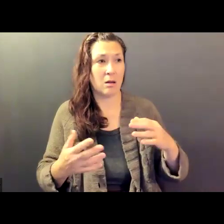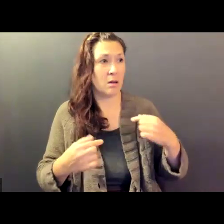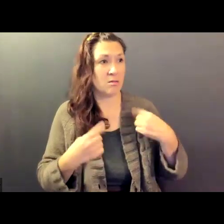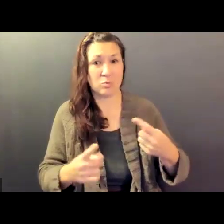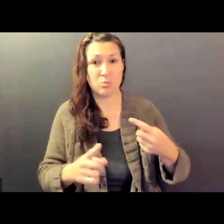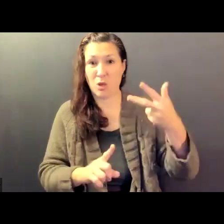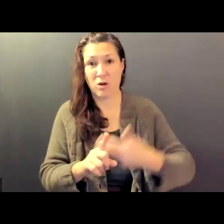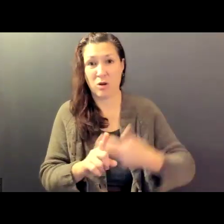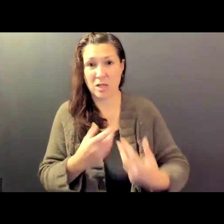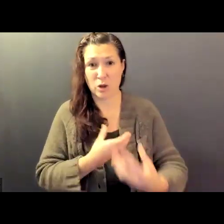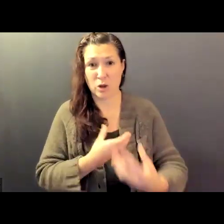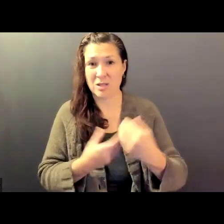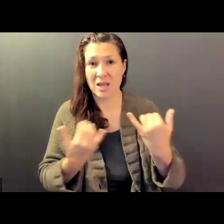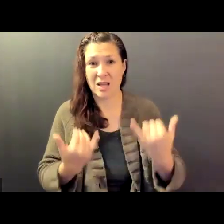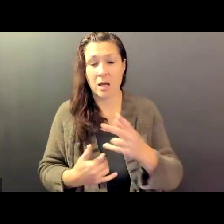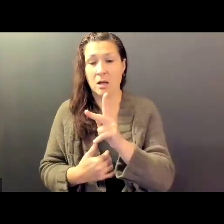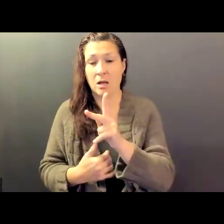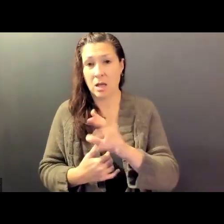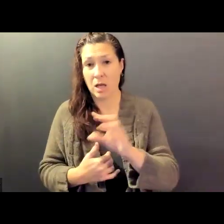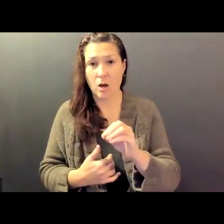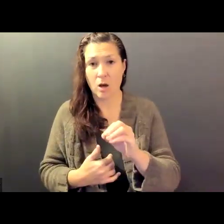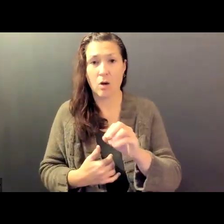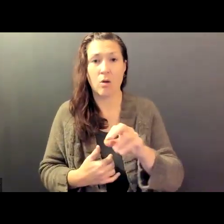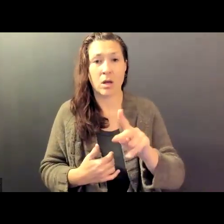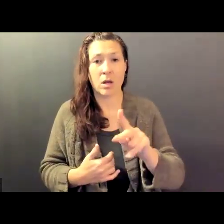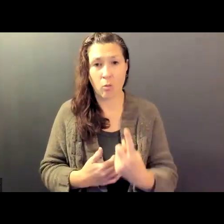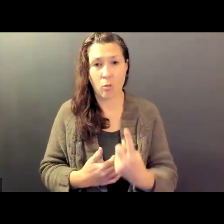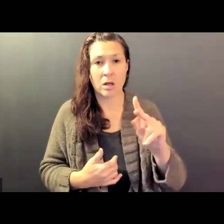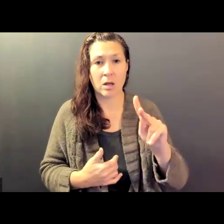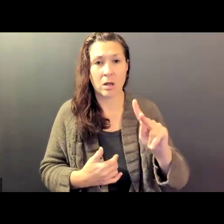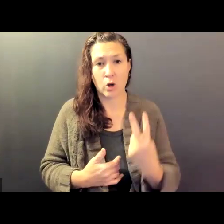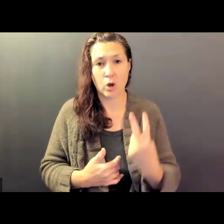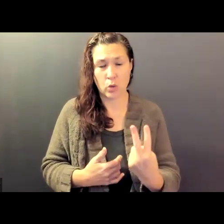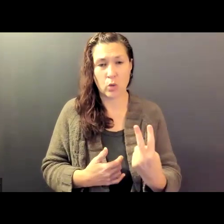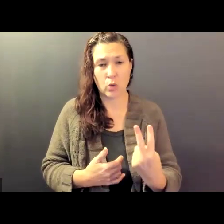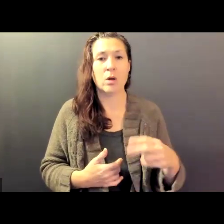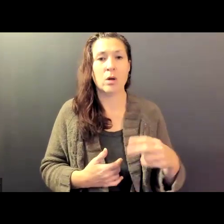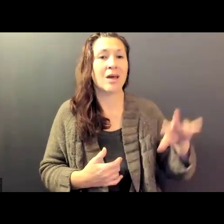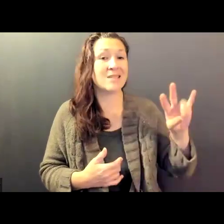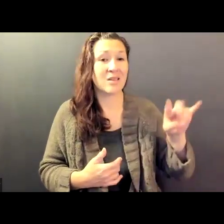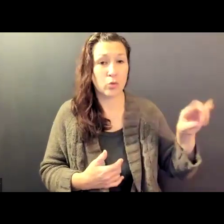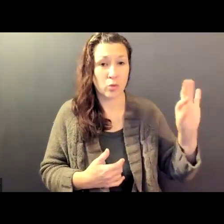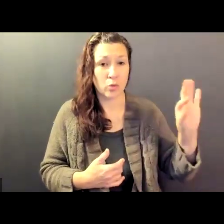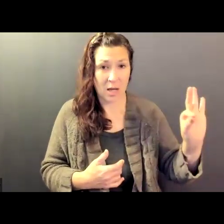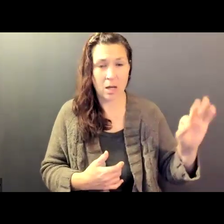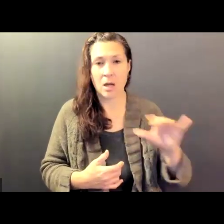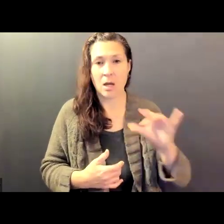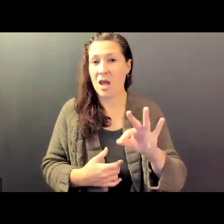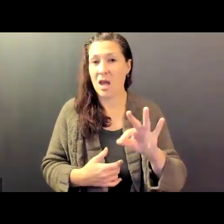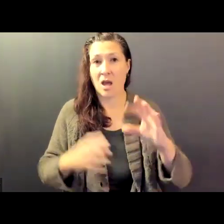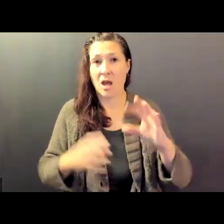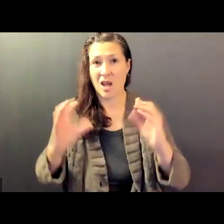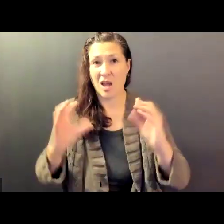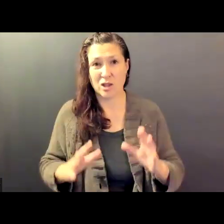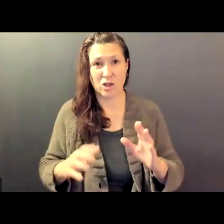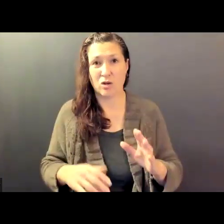doing grades K0, K1, K2, 7, and 9 this year. If you're a teacher in a K-6, and you